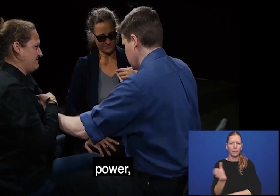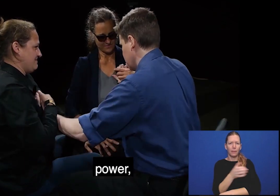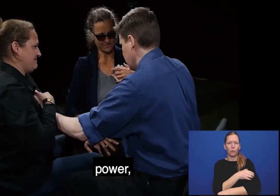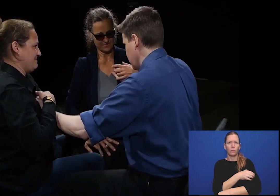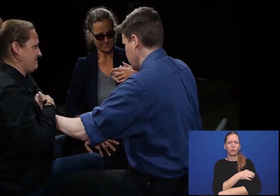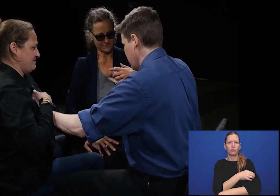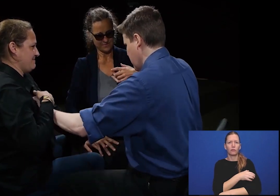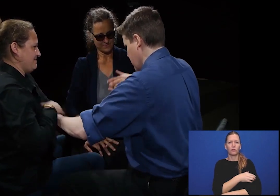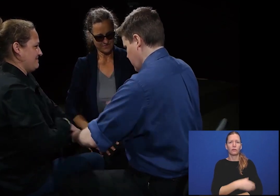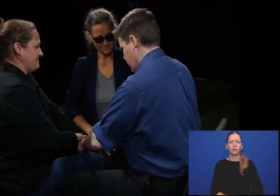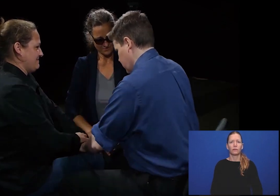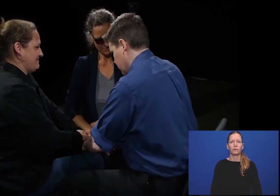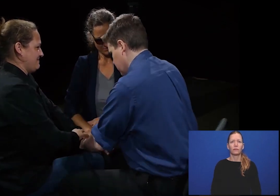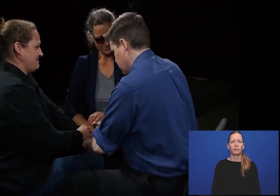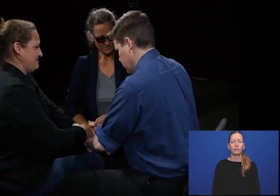Power.